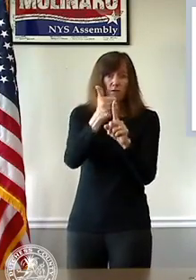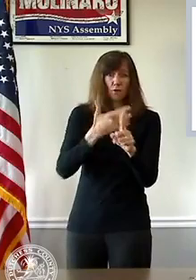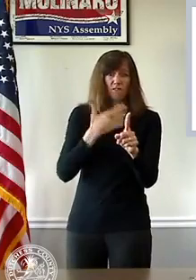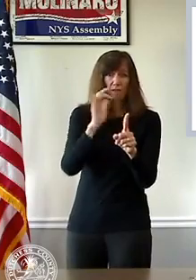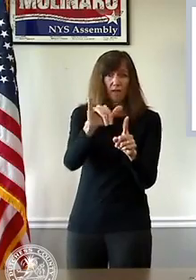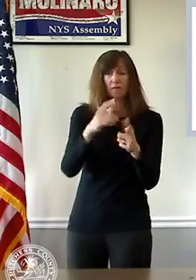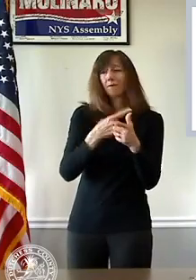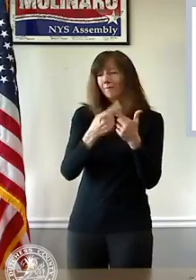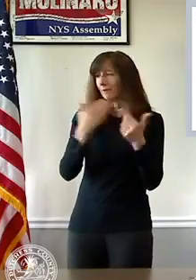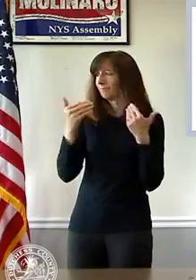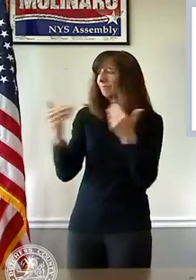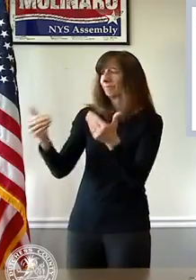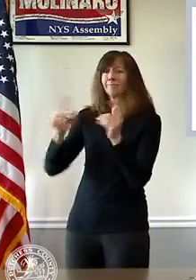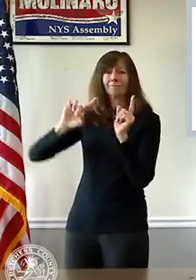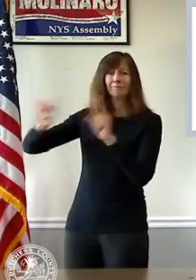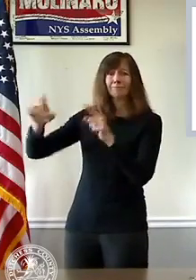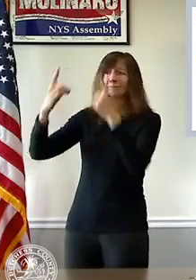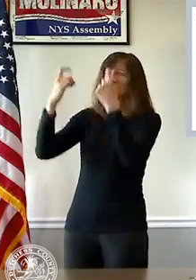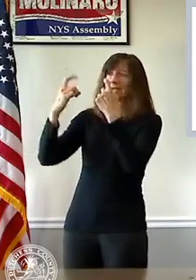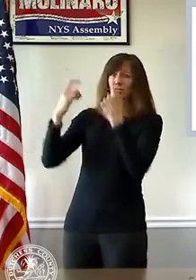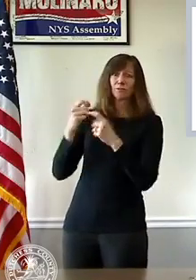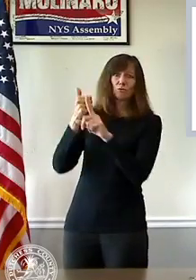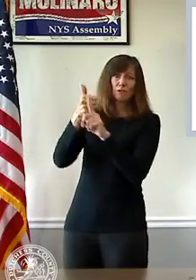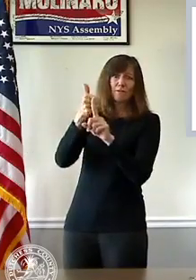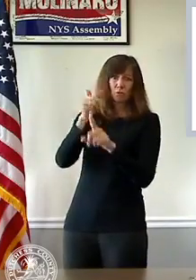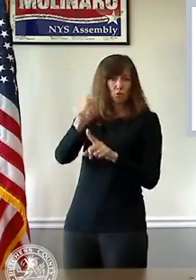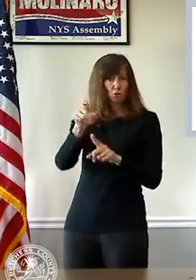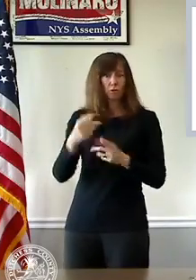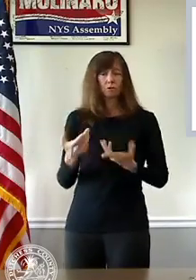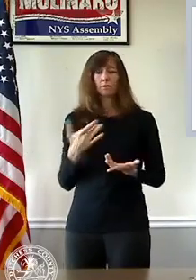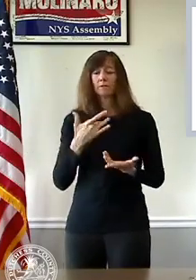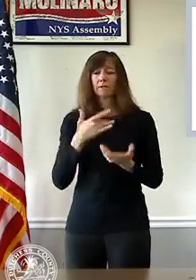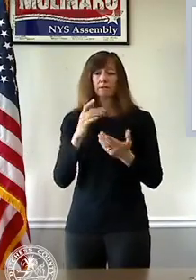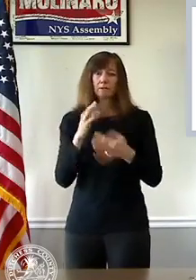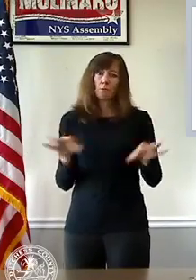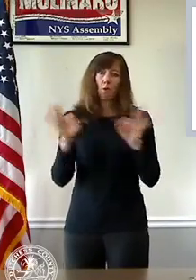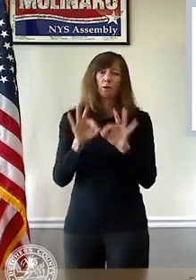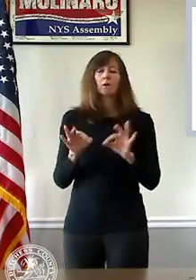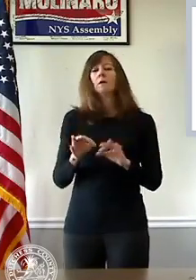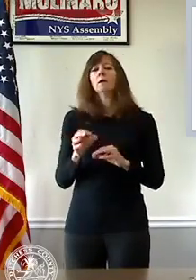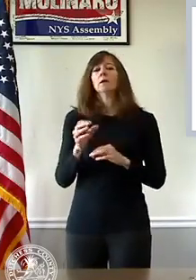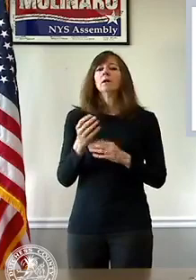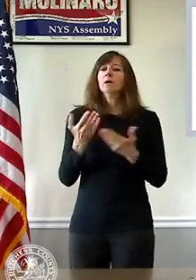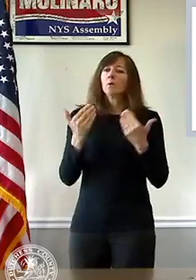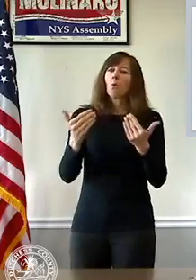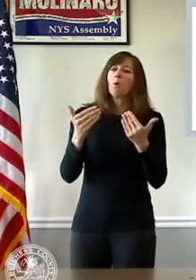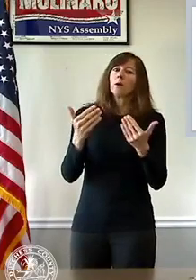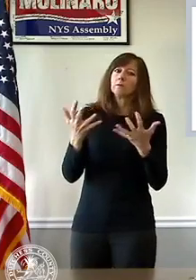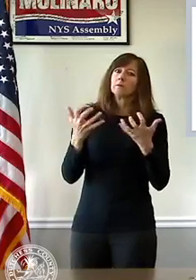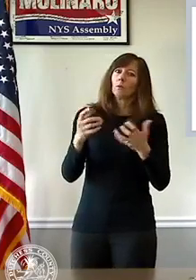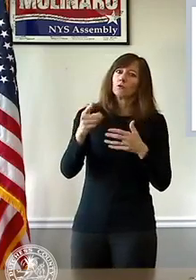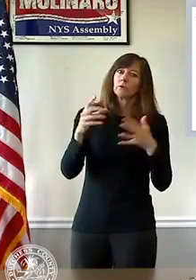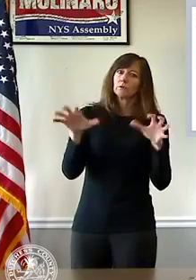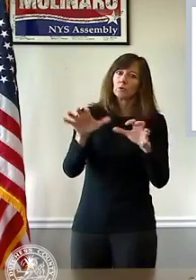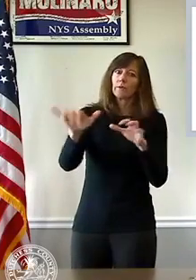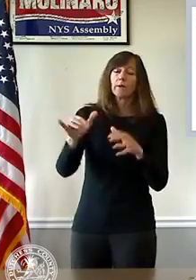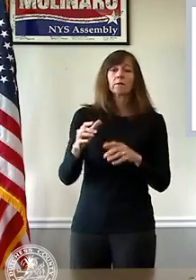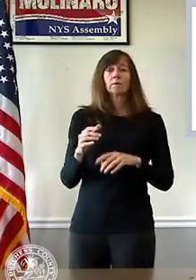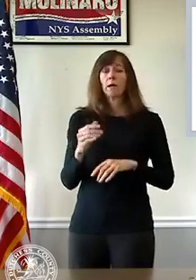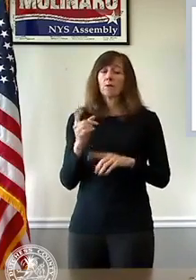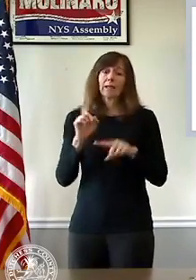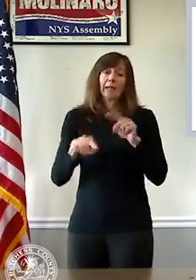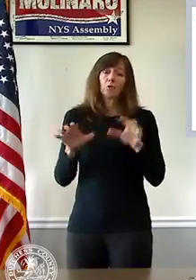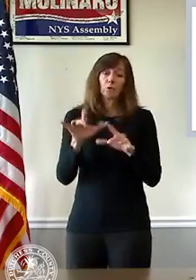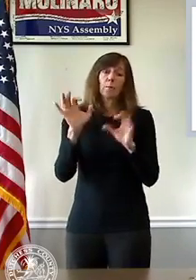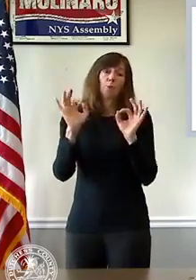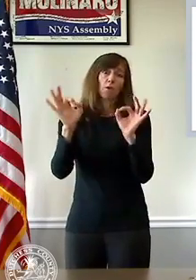And again, we want people to do these things. Yes, we can't do it perfectly. I apologize if you felt that was a bad